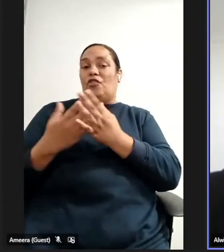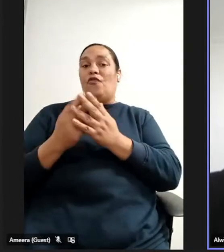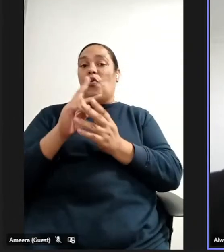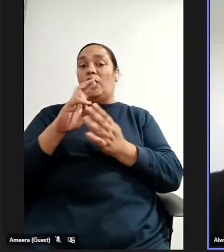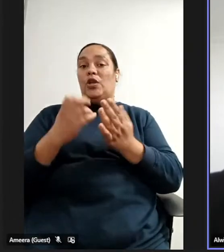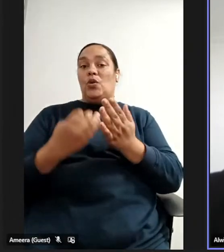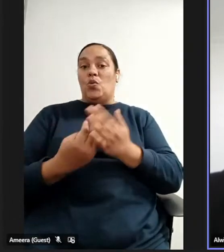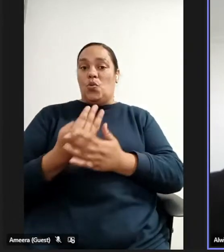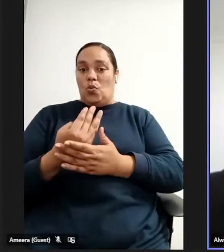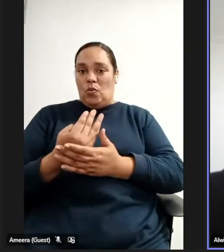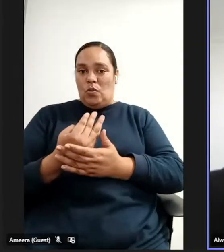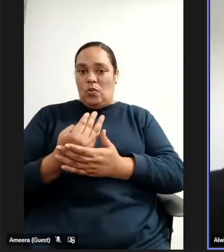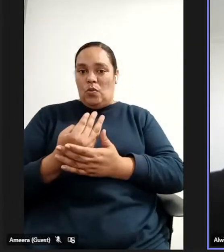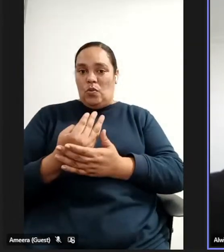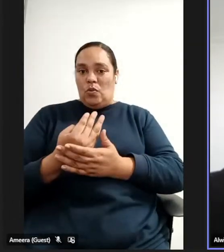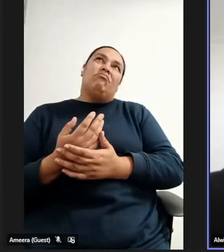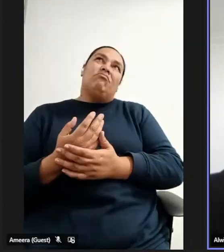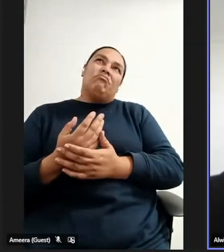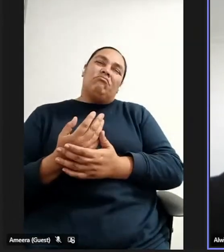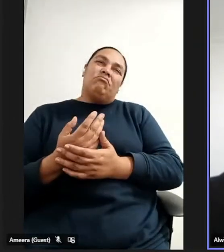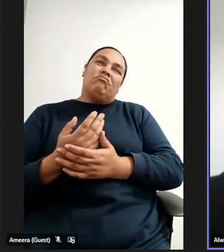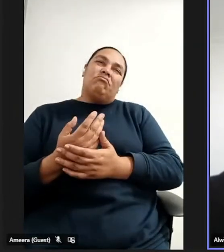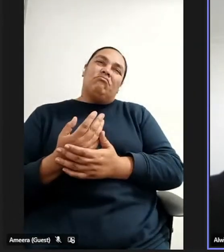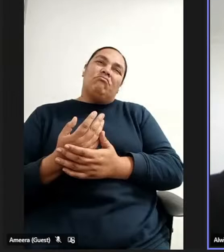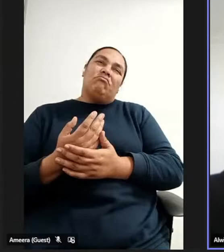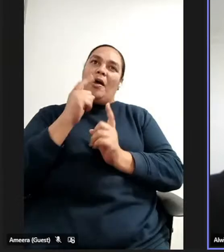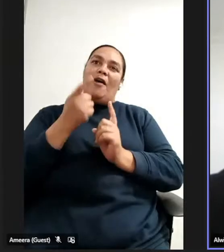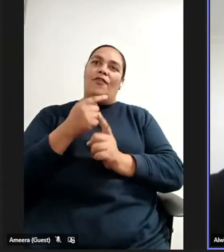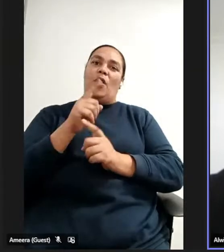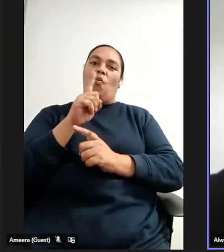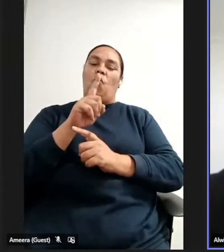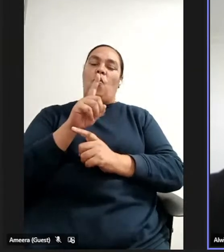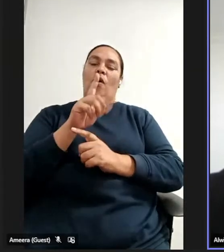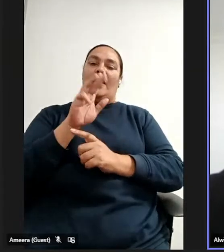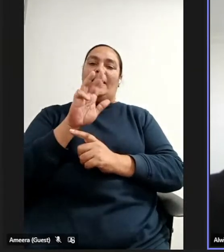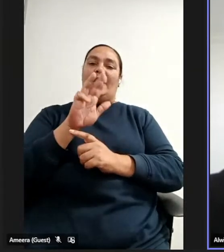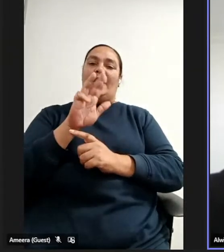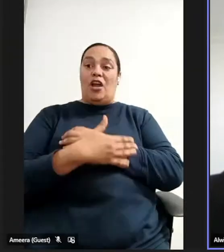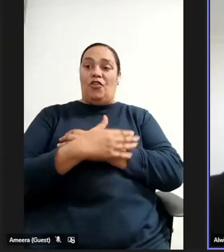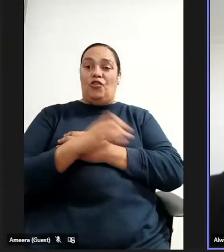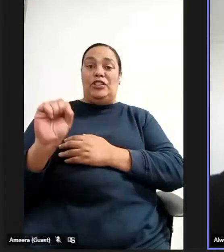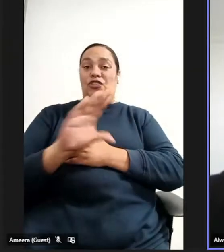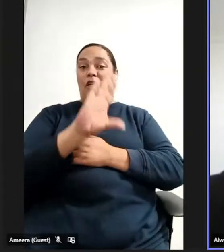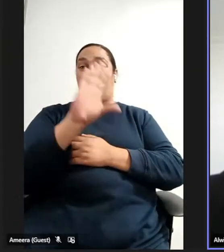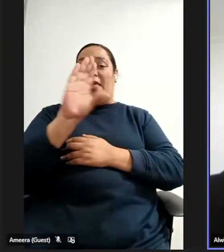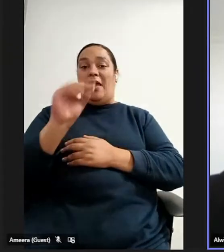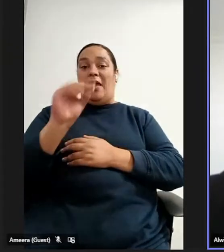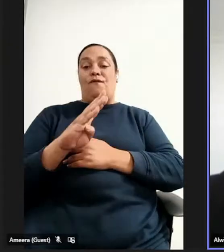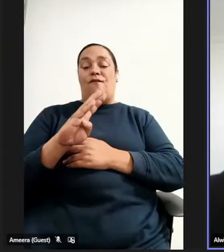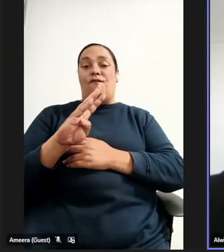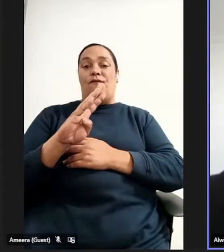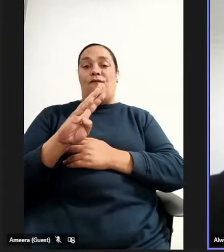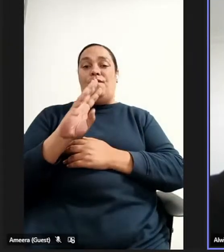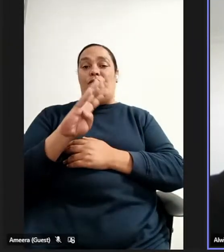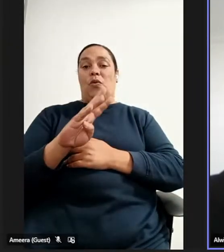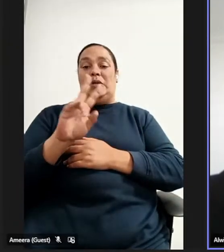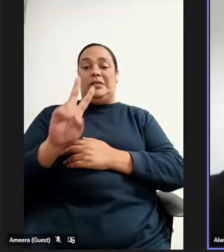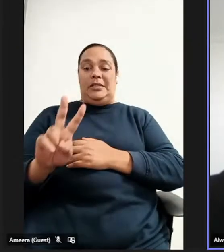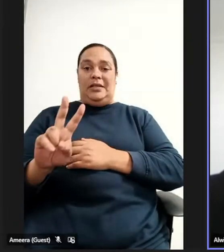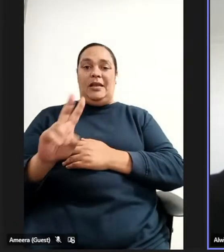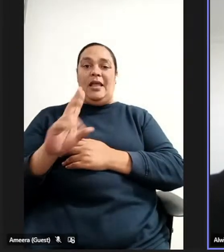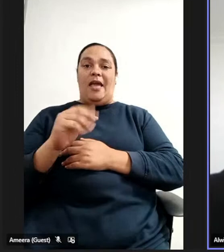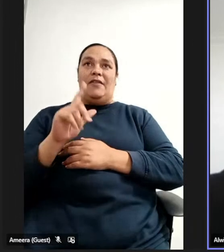So out of the 195 countries, South Africa ranks 42nd with about 7.8 gigawatts of